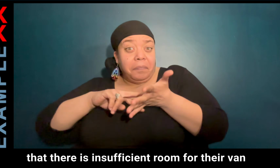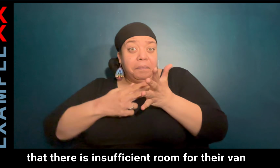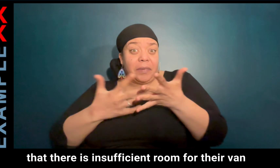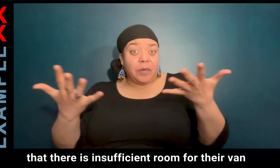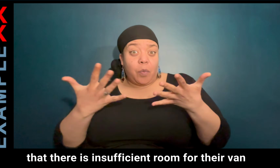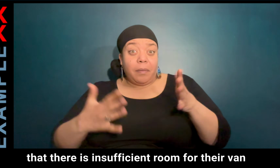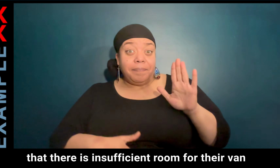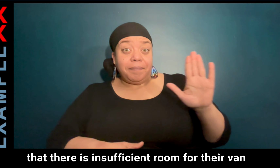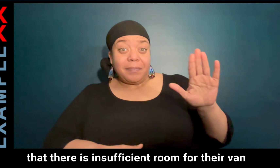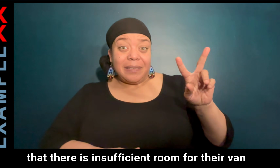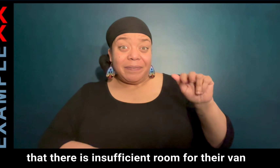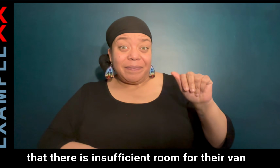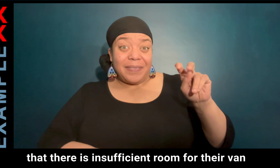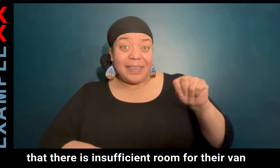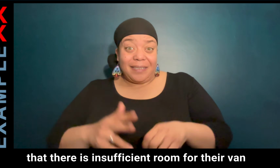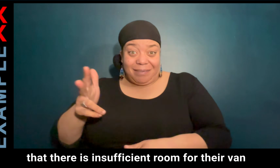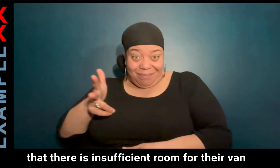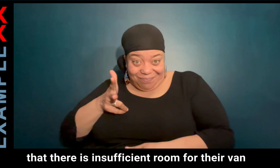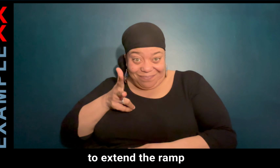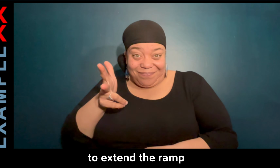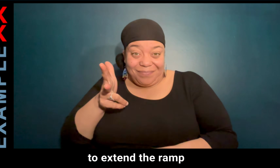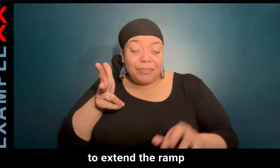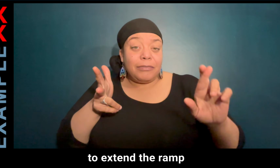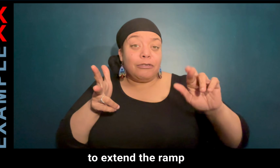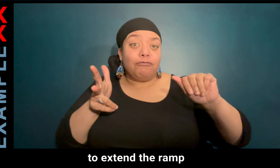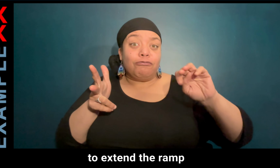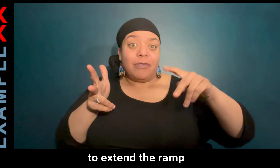that there is insufficient room for their van to extend the ramp